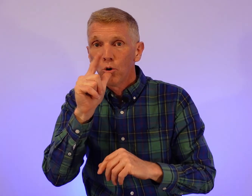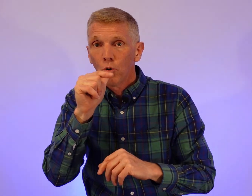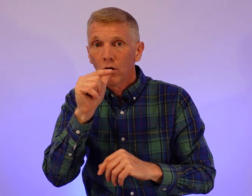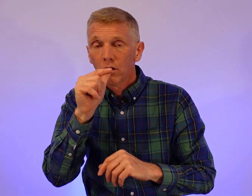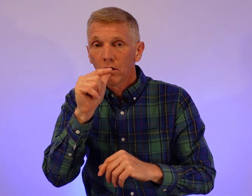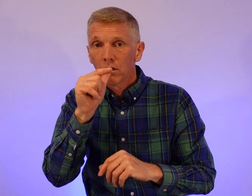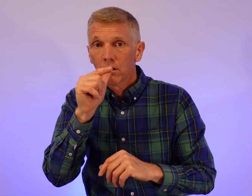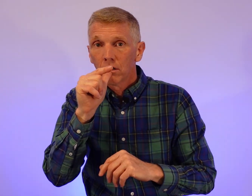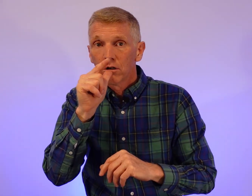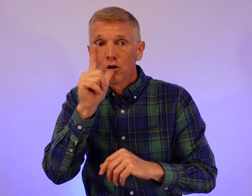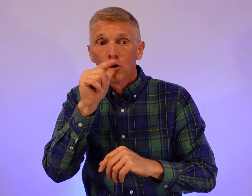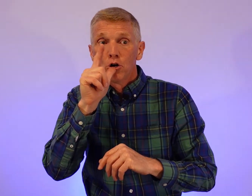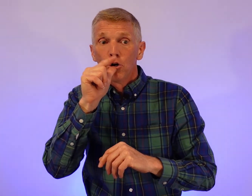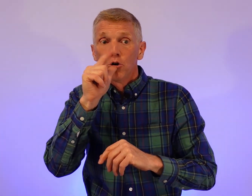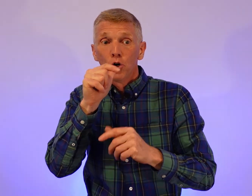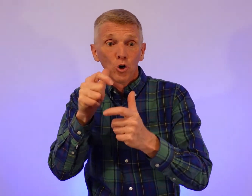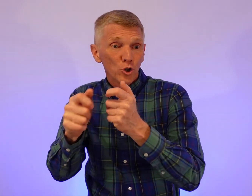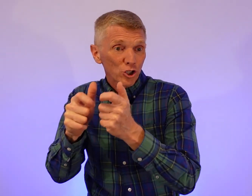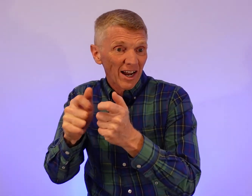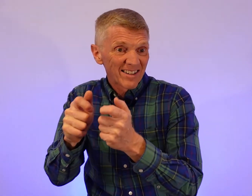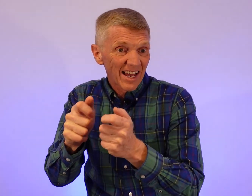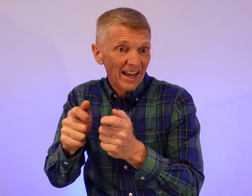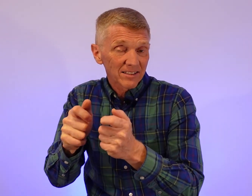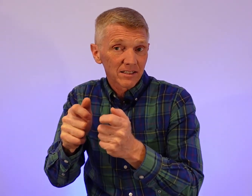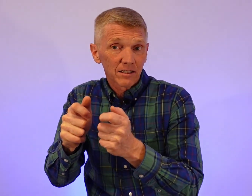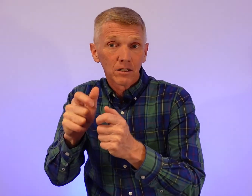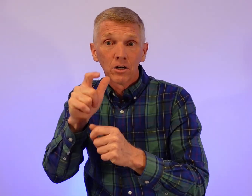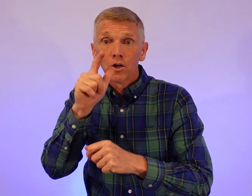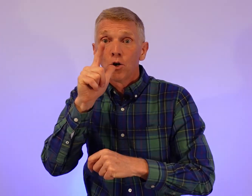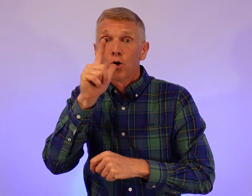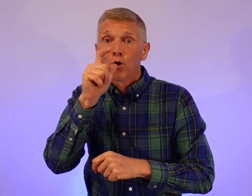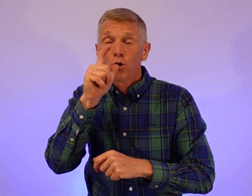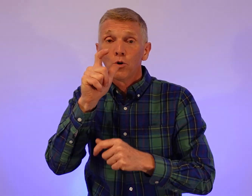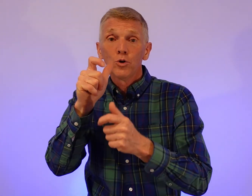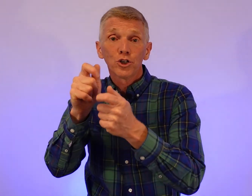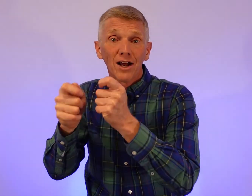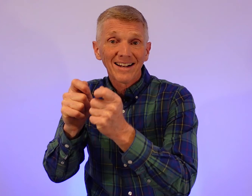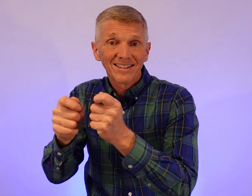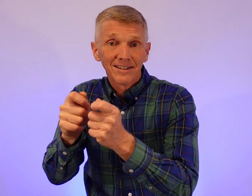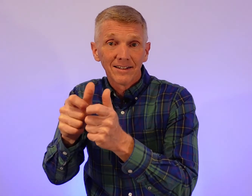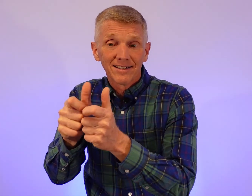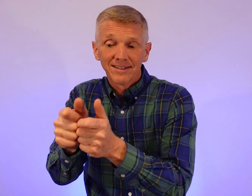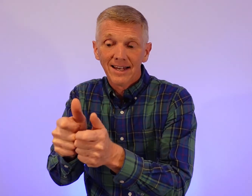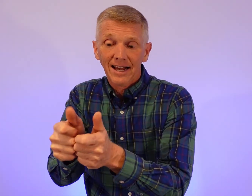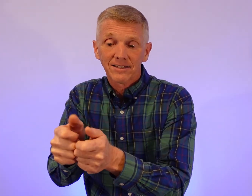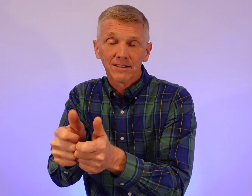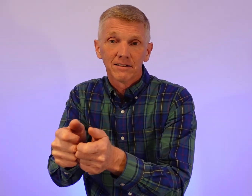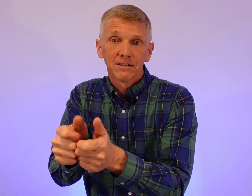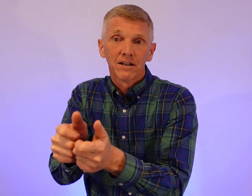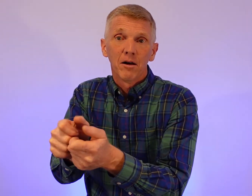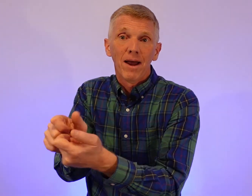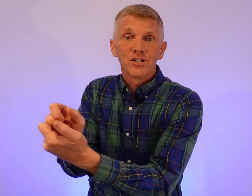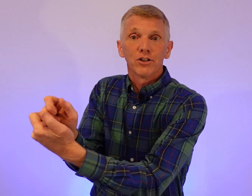Who should I text? Who should I text? Imagine your